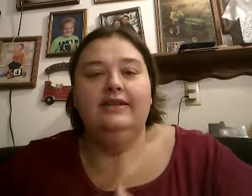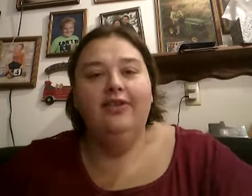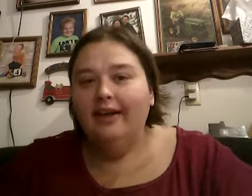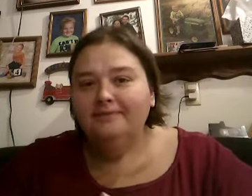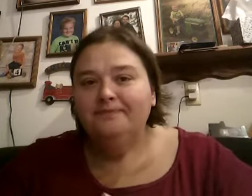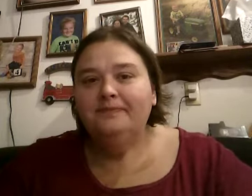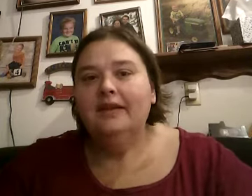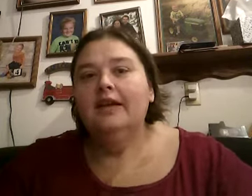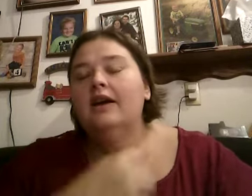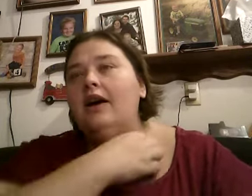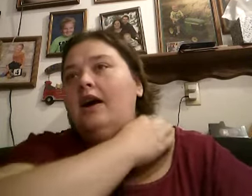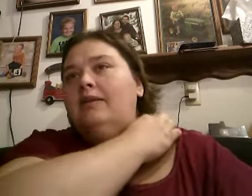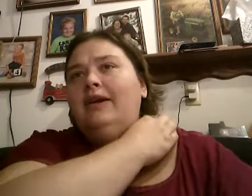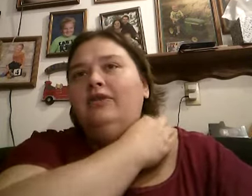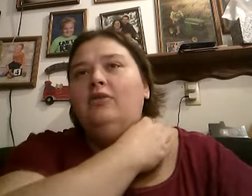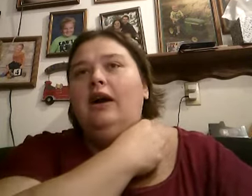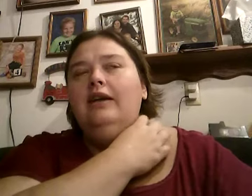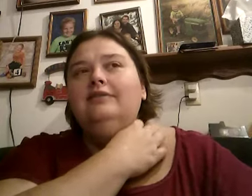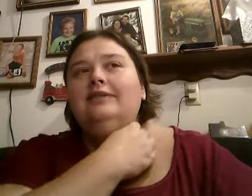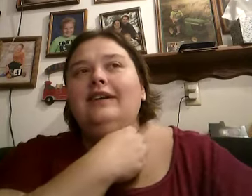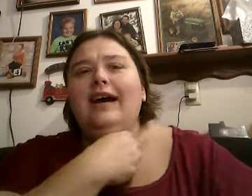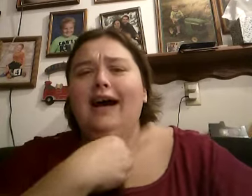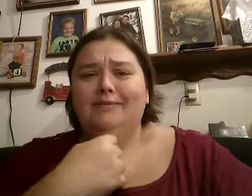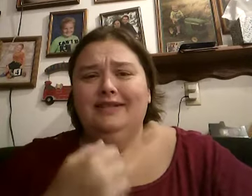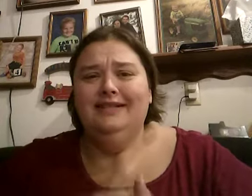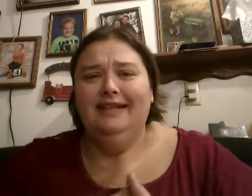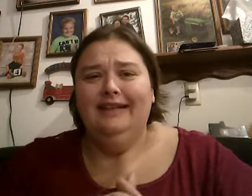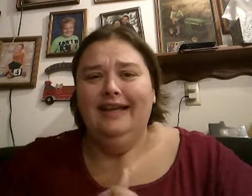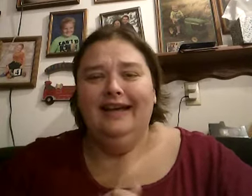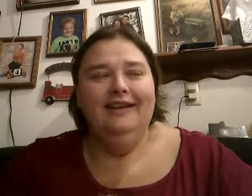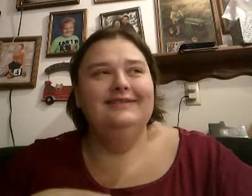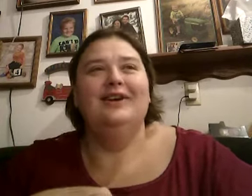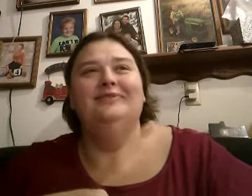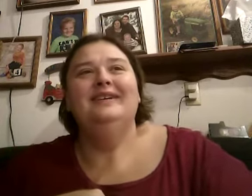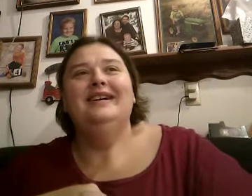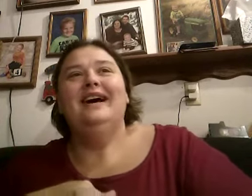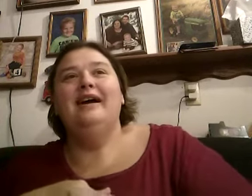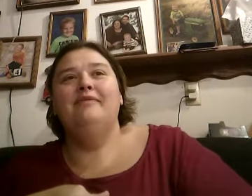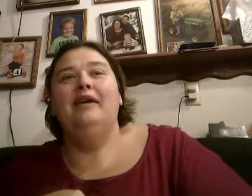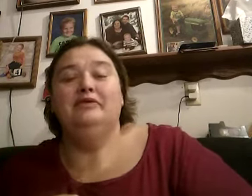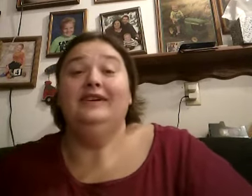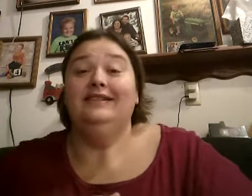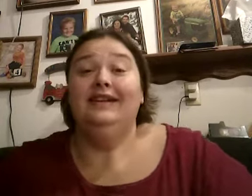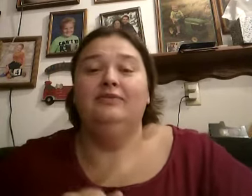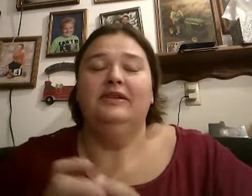then, I don't know why. I'm just silly like that. No. I was very excited when this